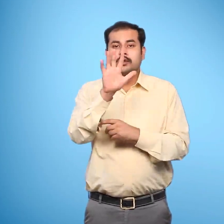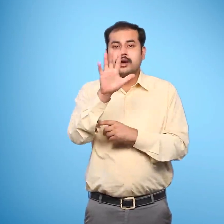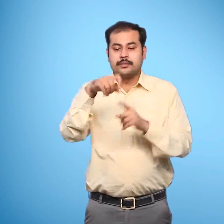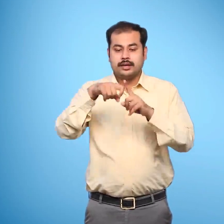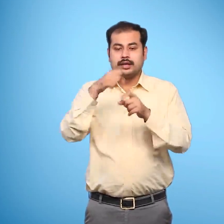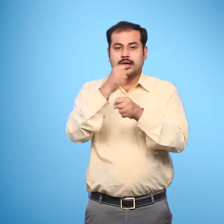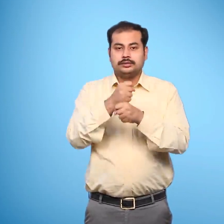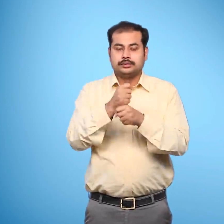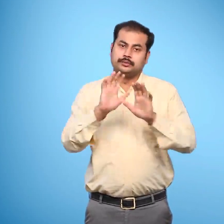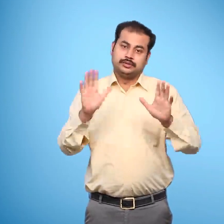25 kg weight.